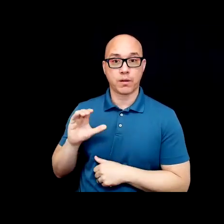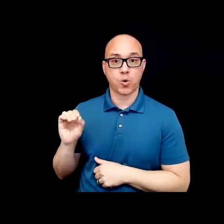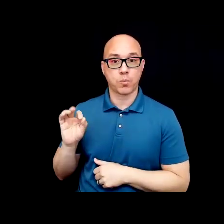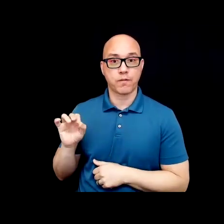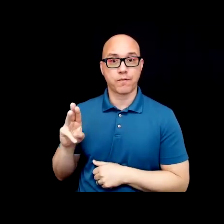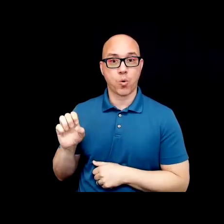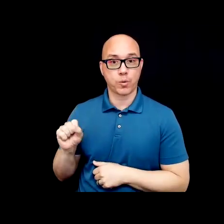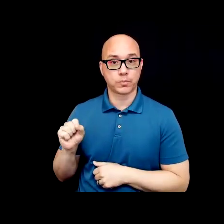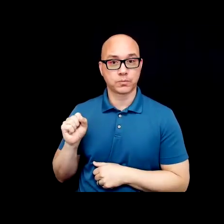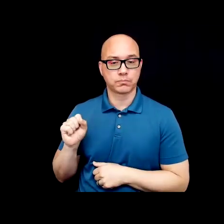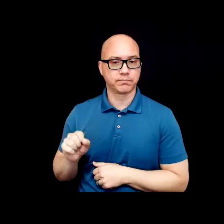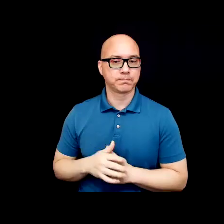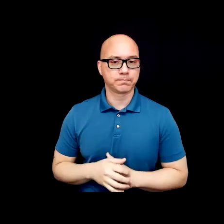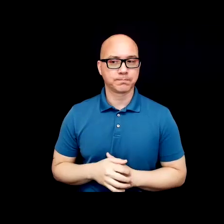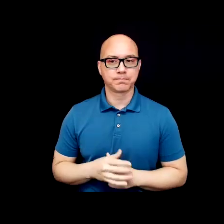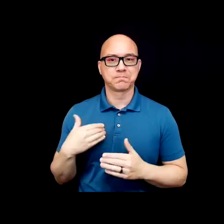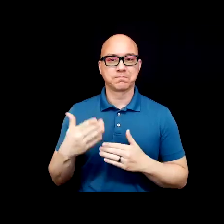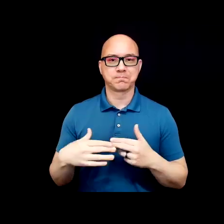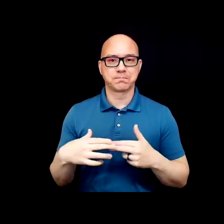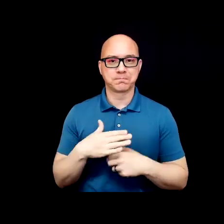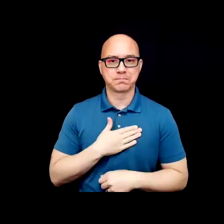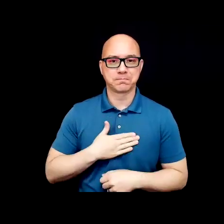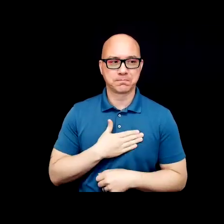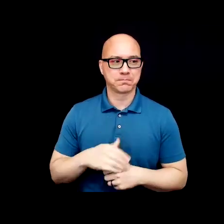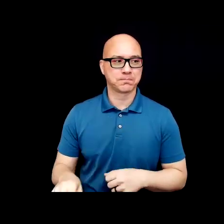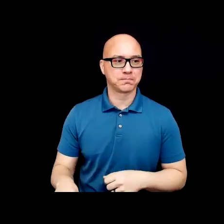or entities. So we can go to the next slide.